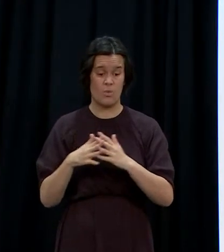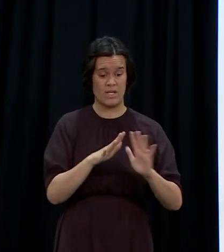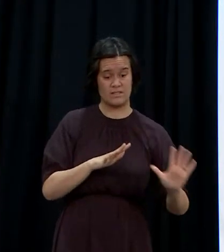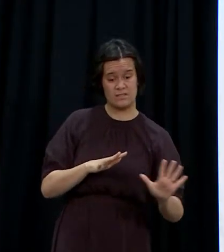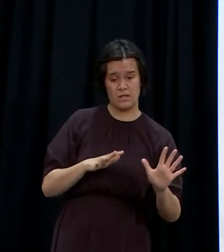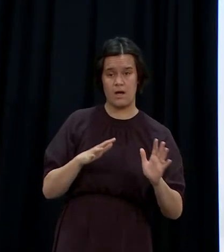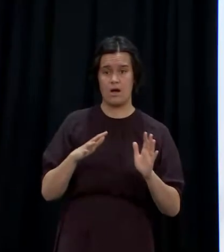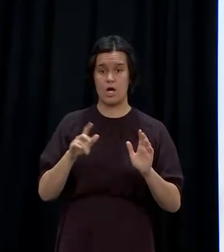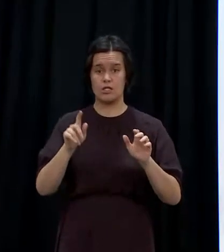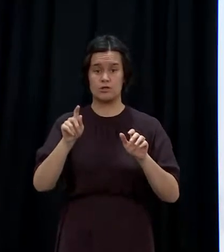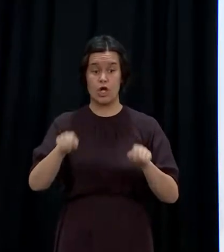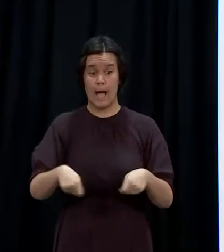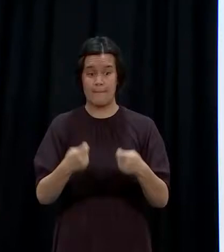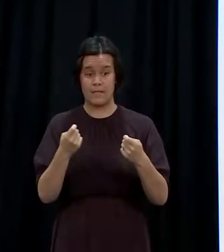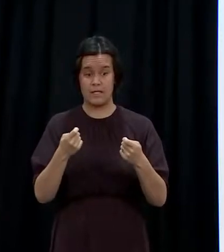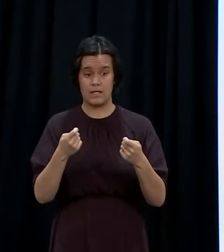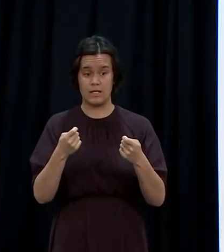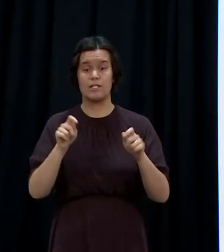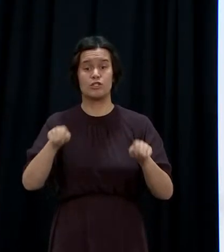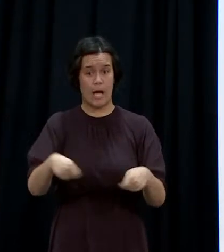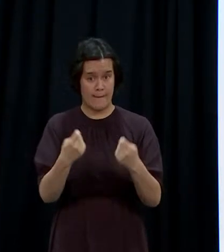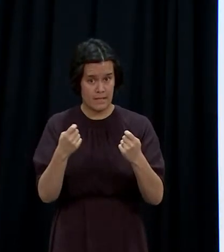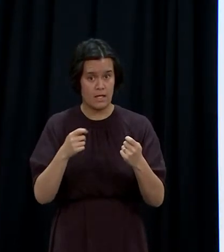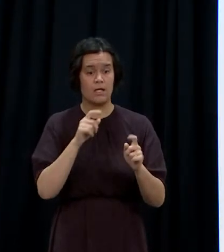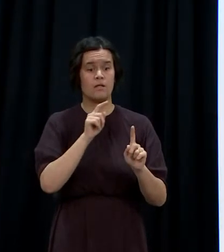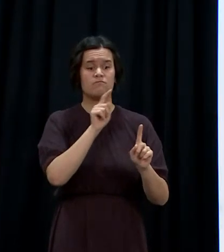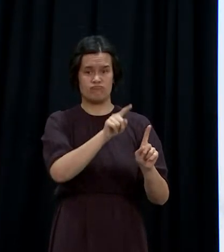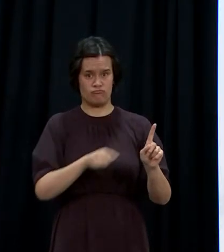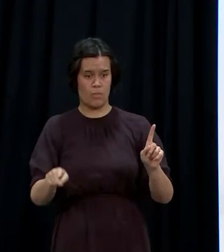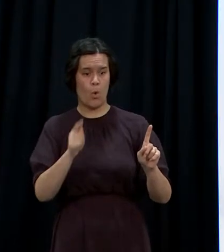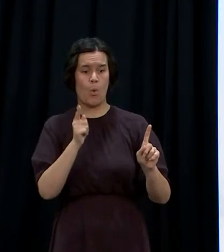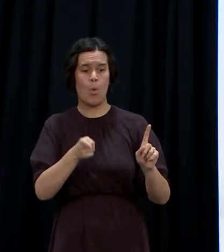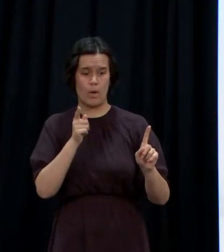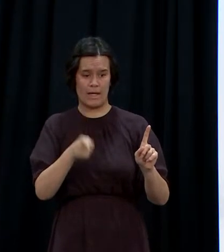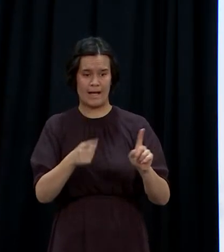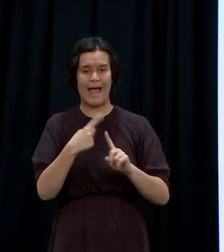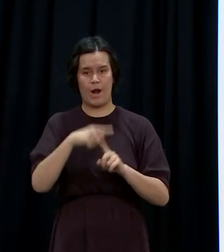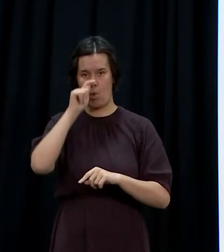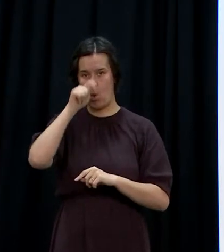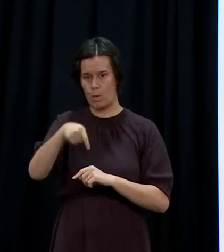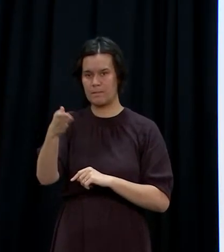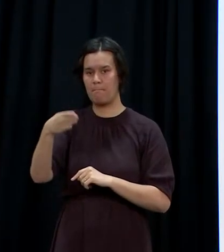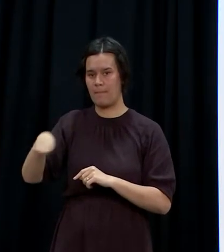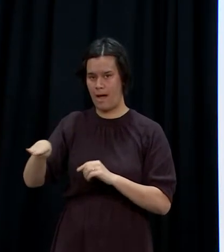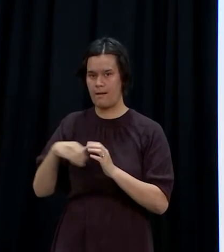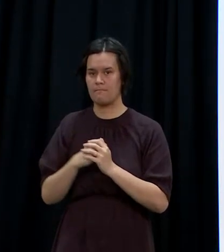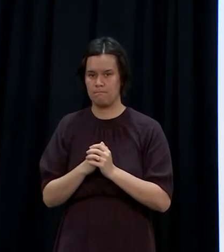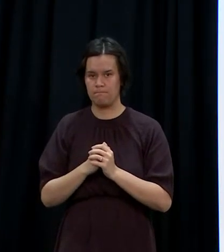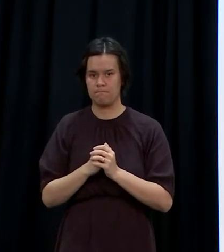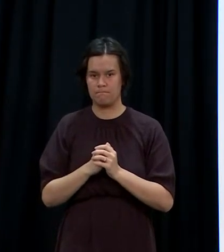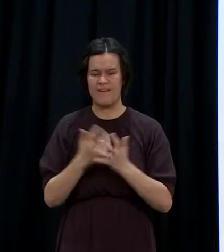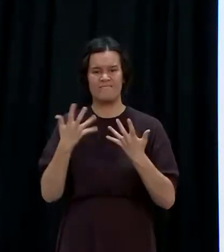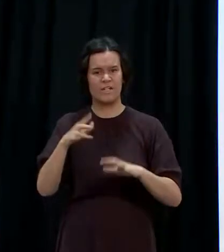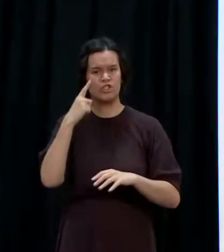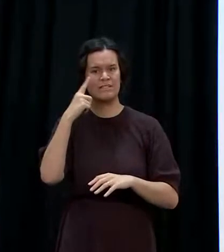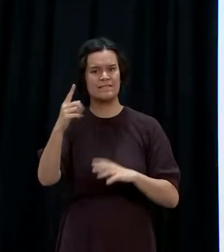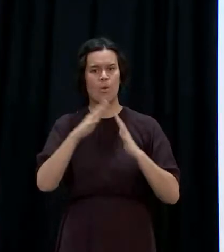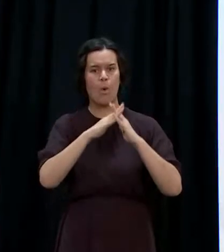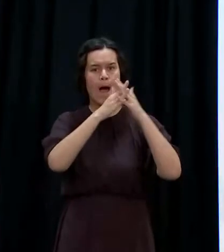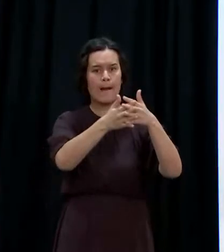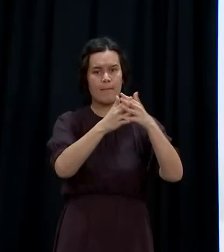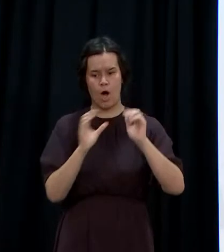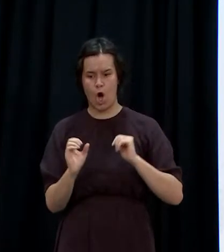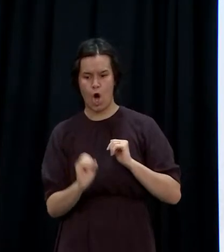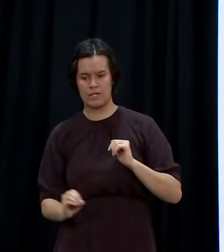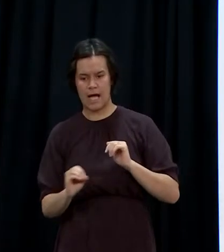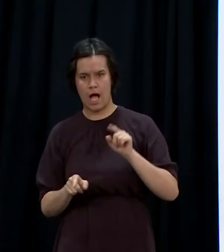Taihape and the Hawke's Bay. There has been damage, as you will have seen, reported in Canterbury and Otago and the Wairarapa, including downed trees